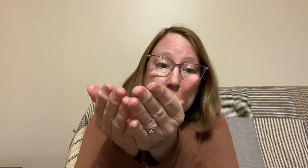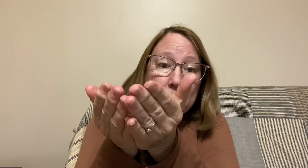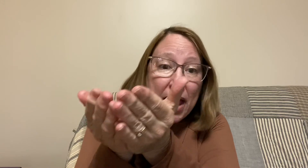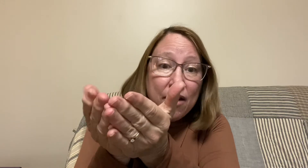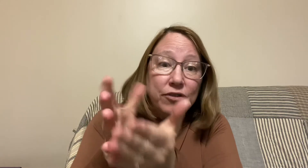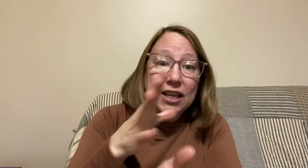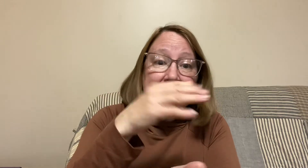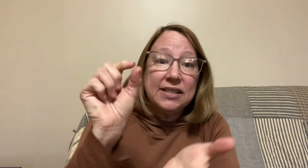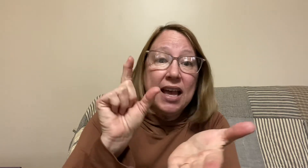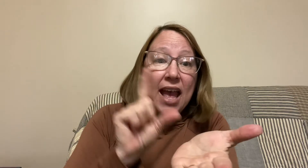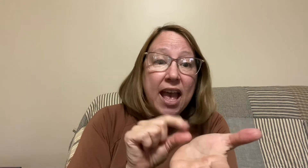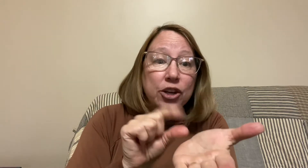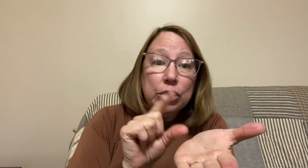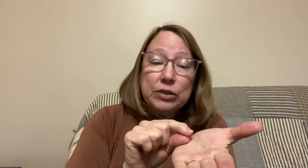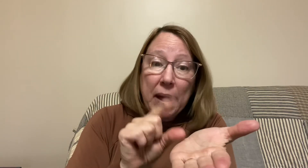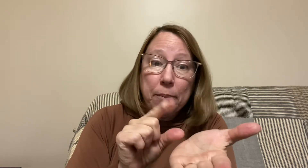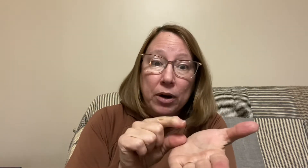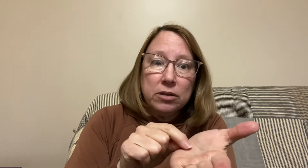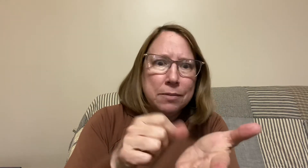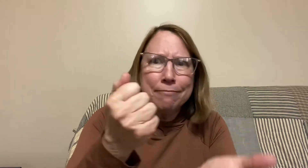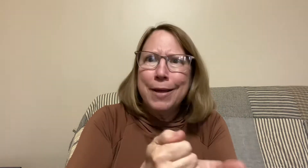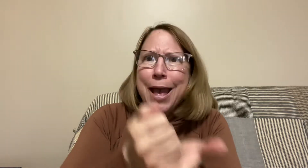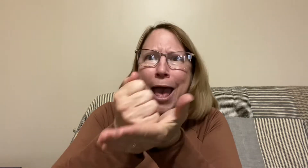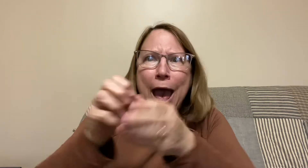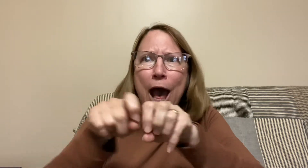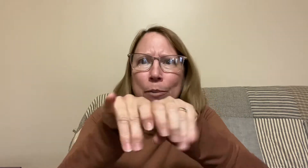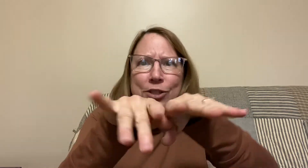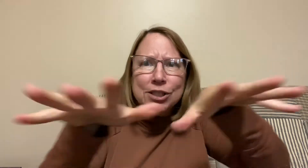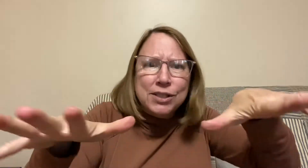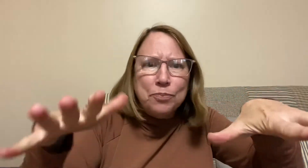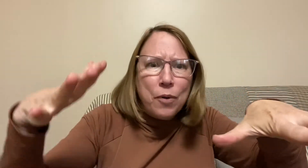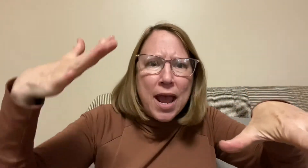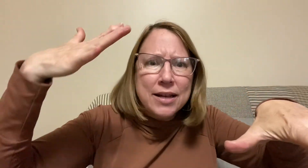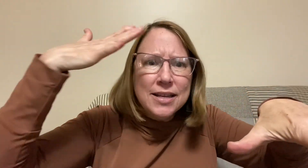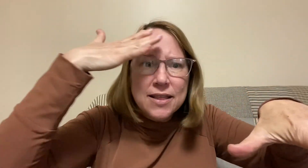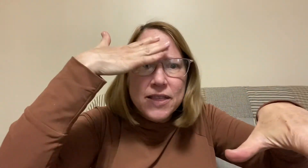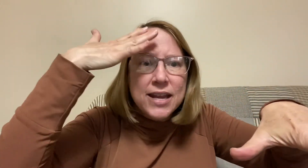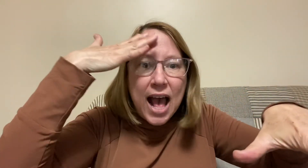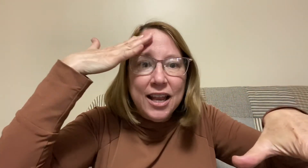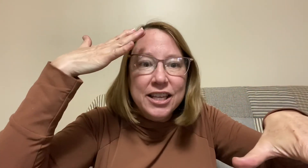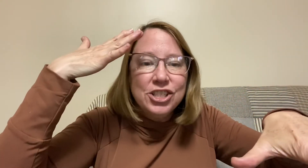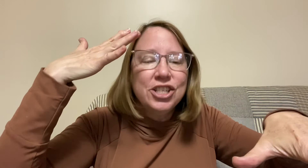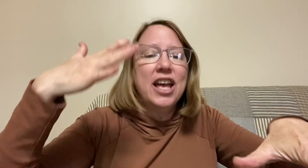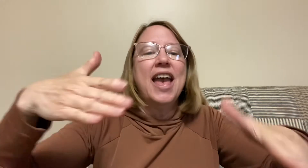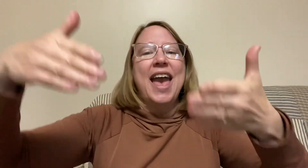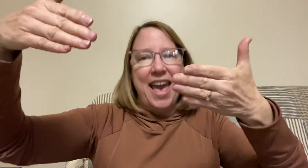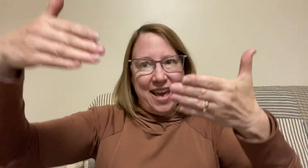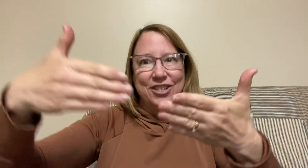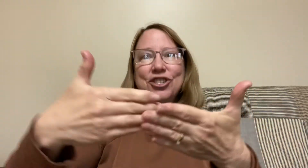The invention of the printing press in 1450, without a